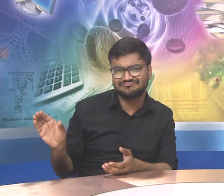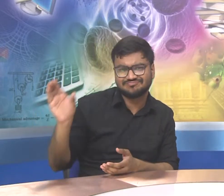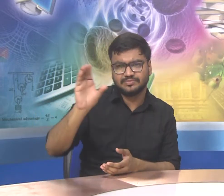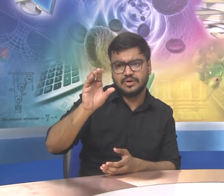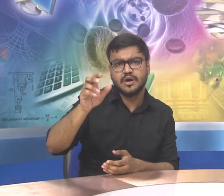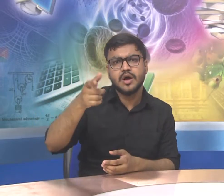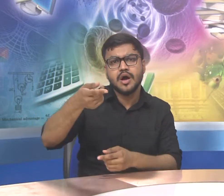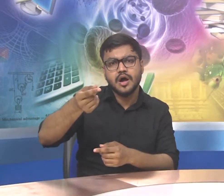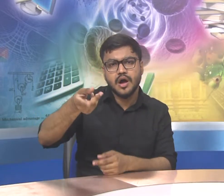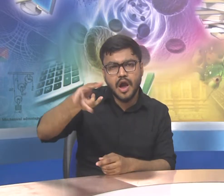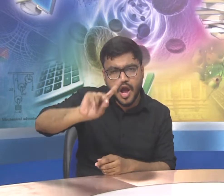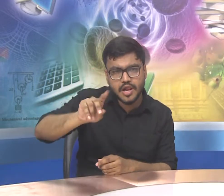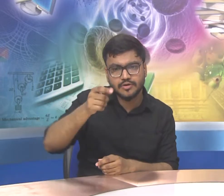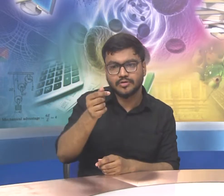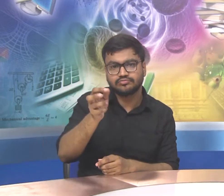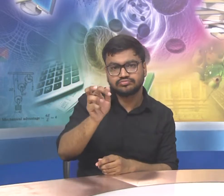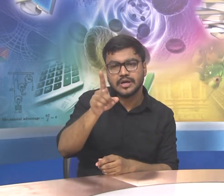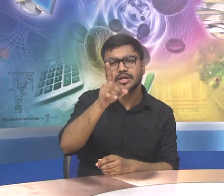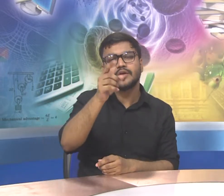whereby the bank allow the borrower